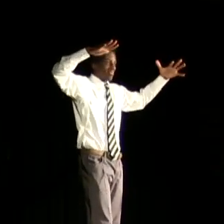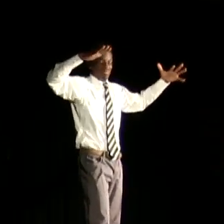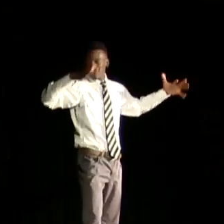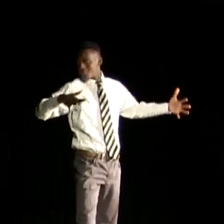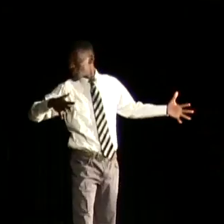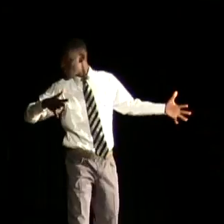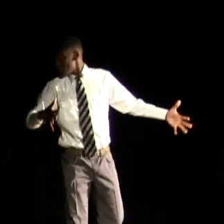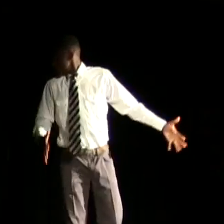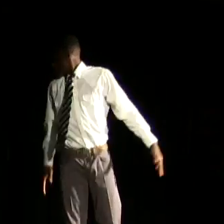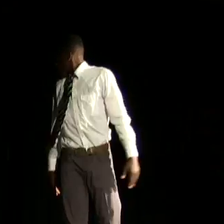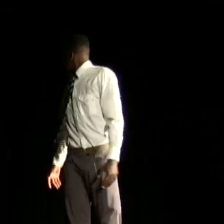of applause.